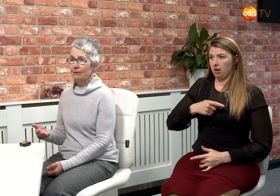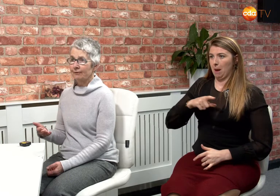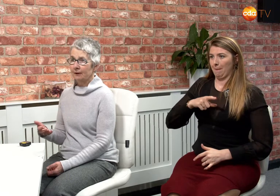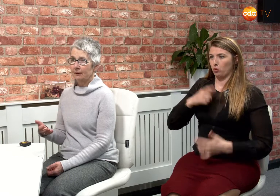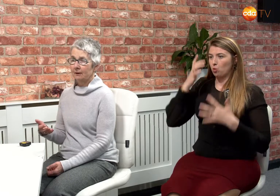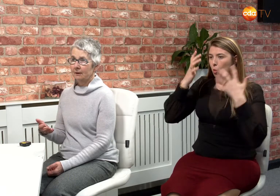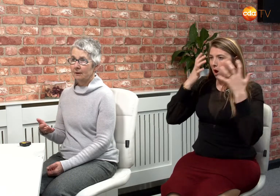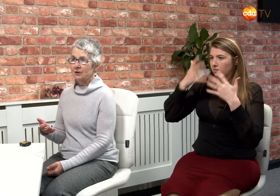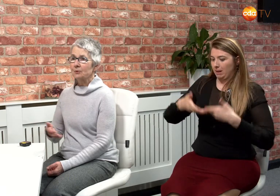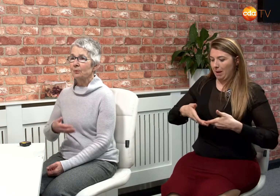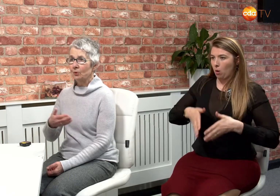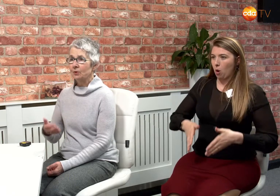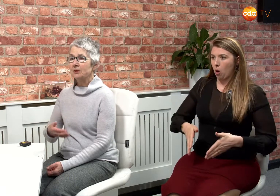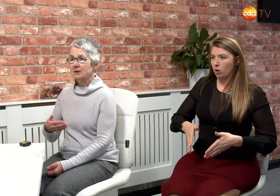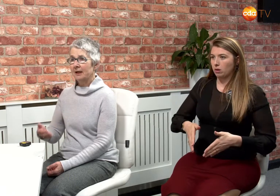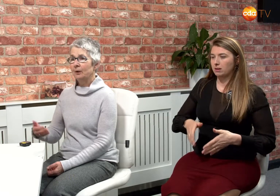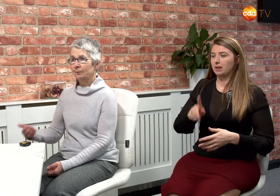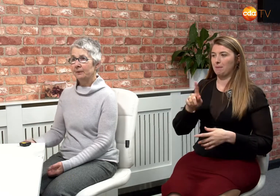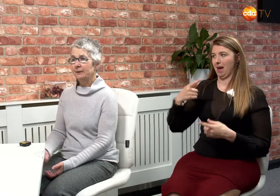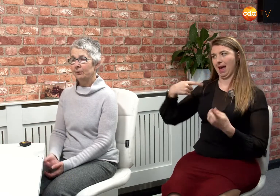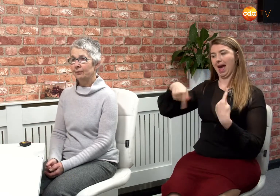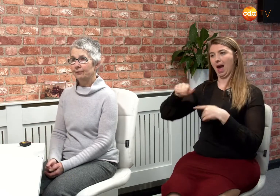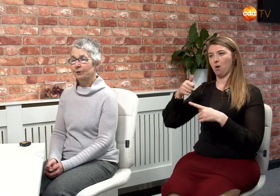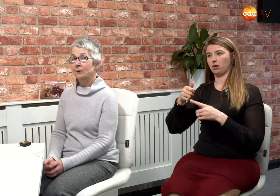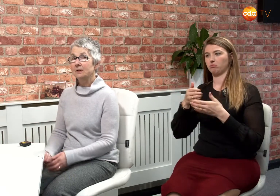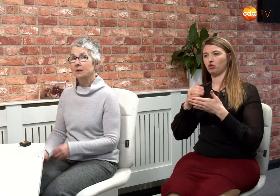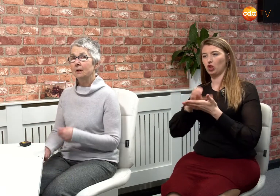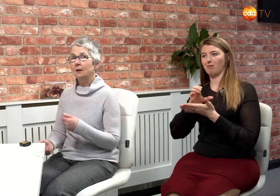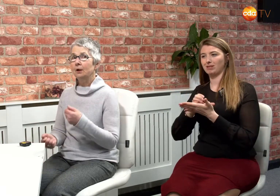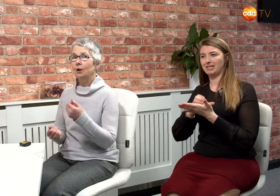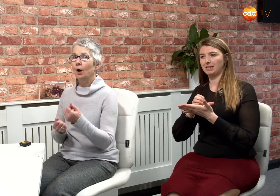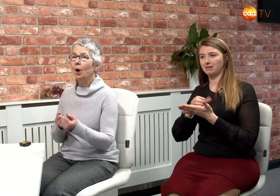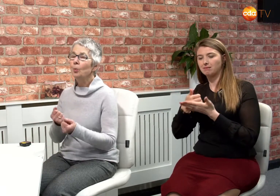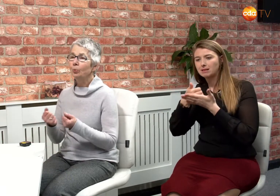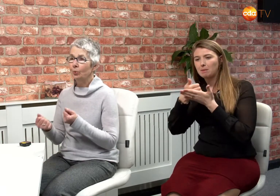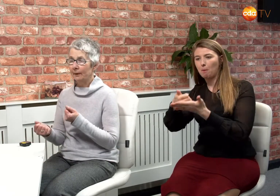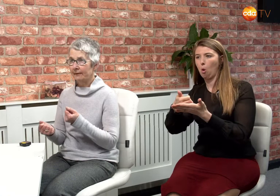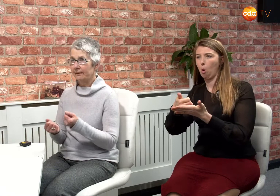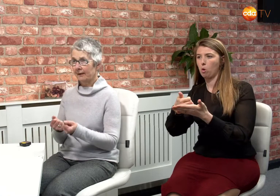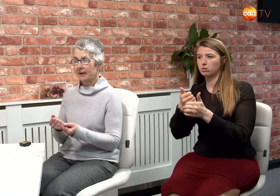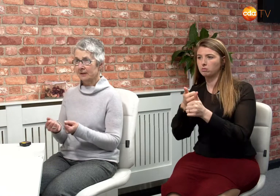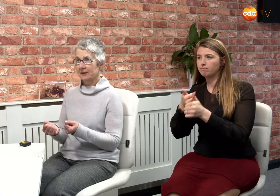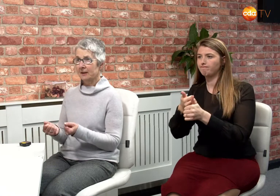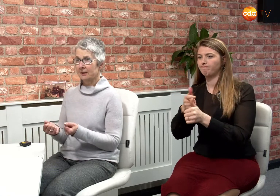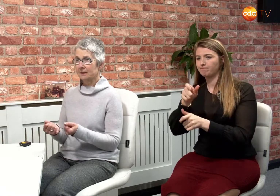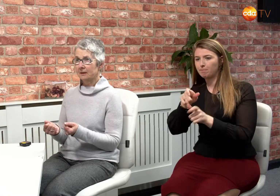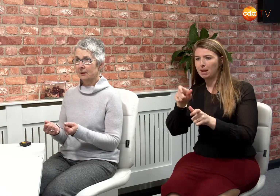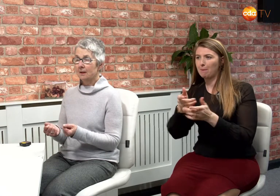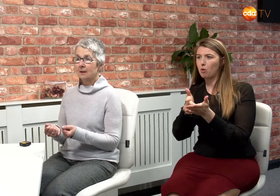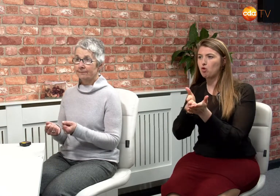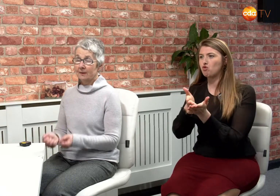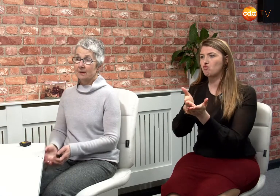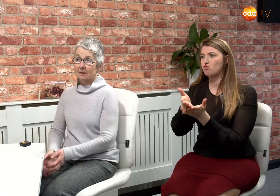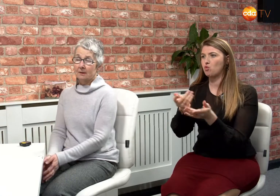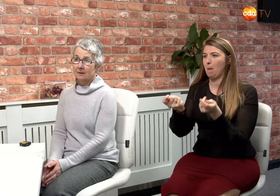try and offer support to help people through and to cope with their